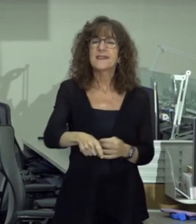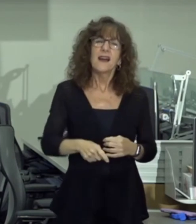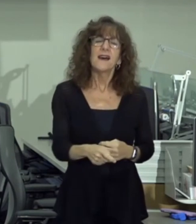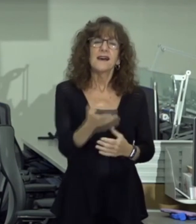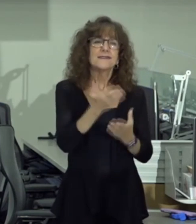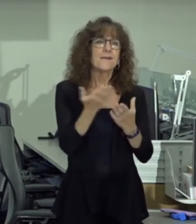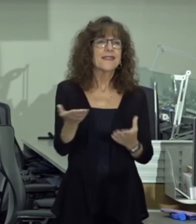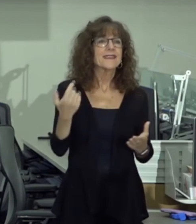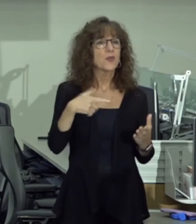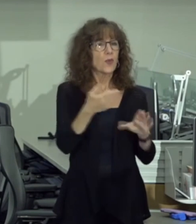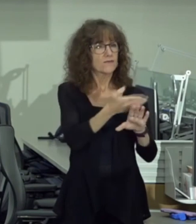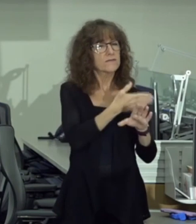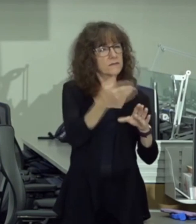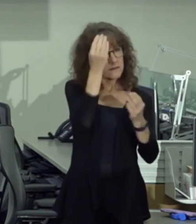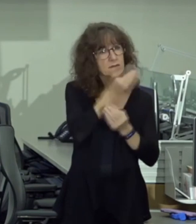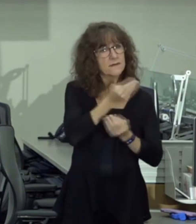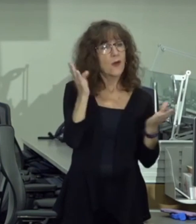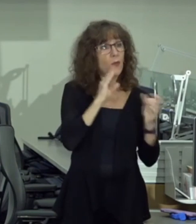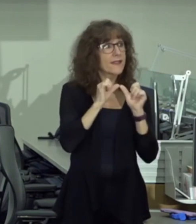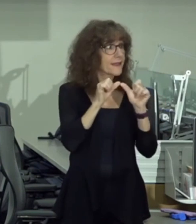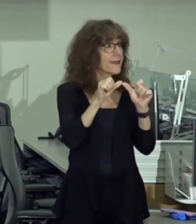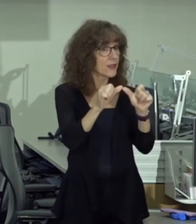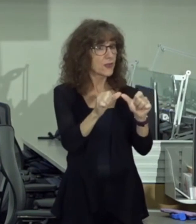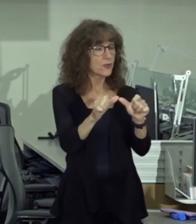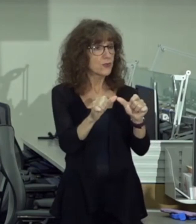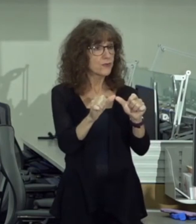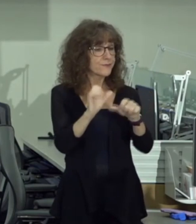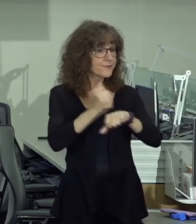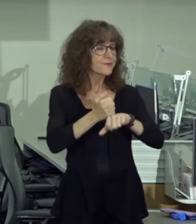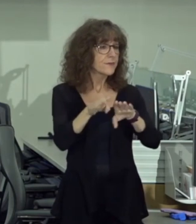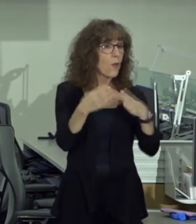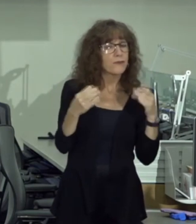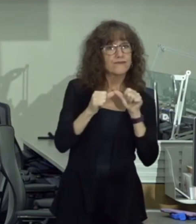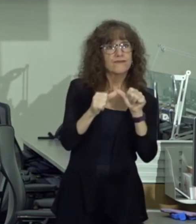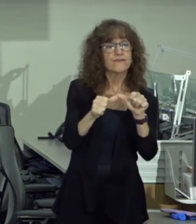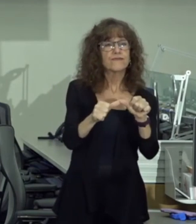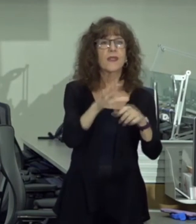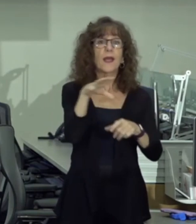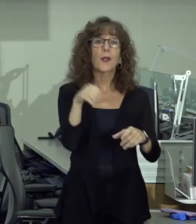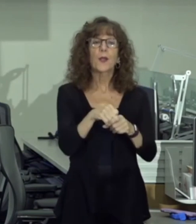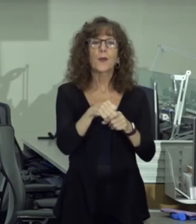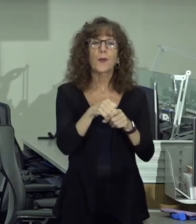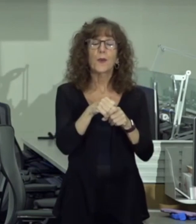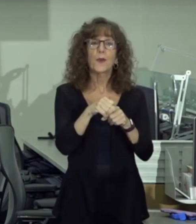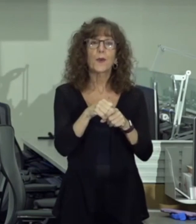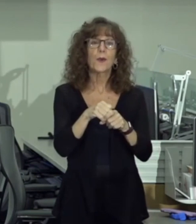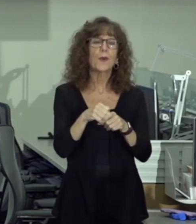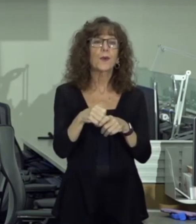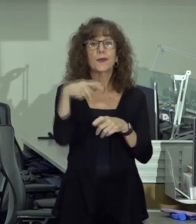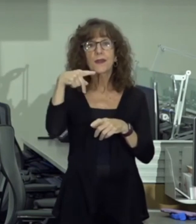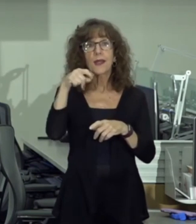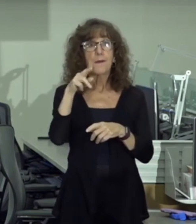some things also that we have previously mentioned that will continue to remain in place and remain open. These include, but are not limited to, our